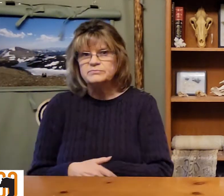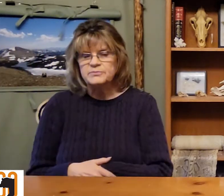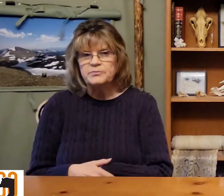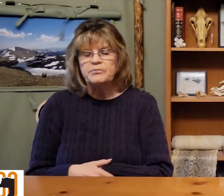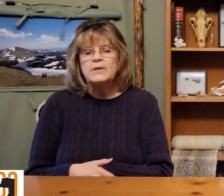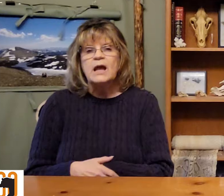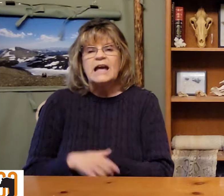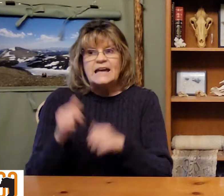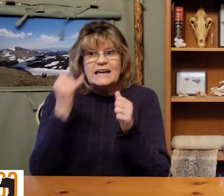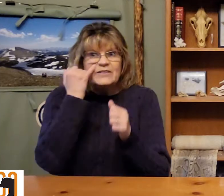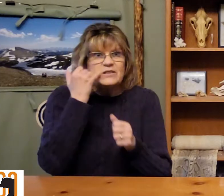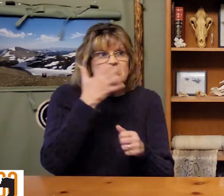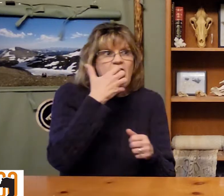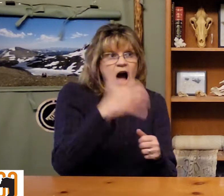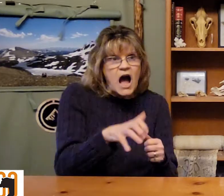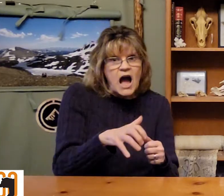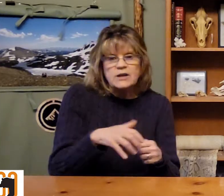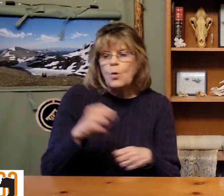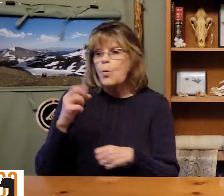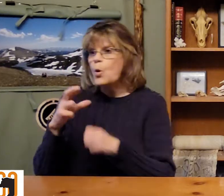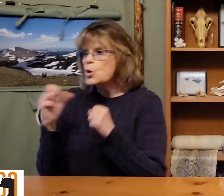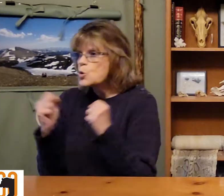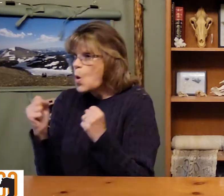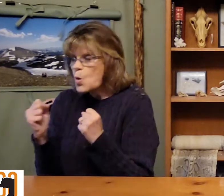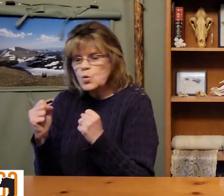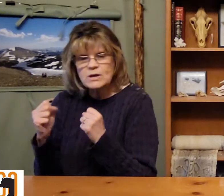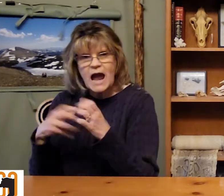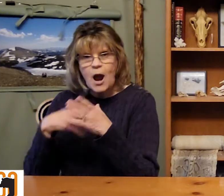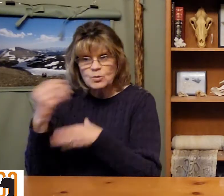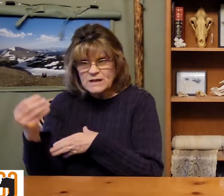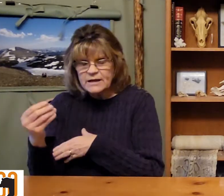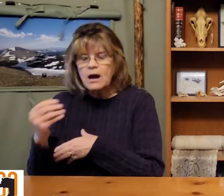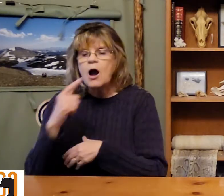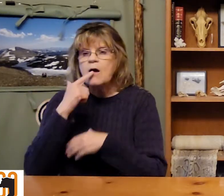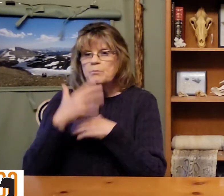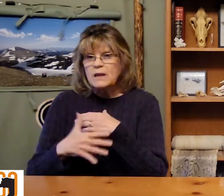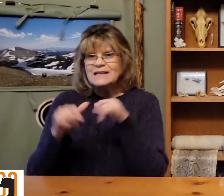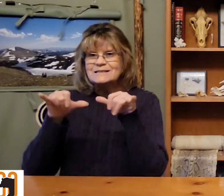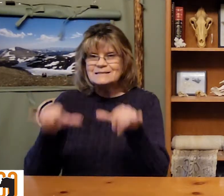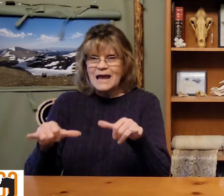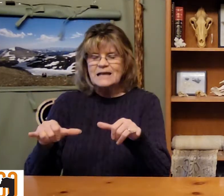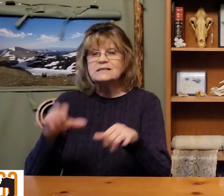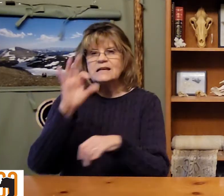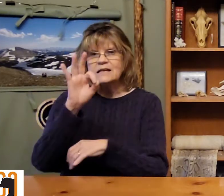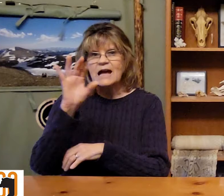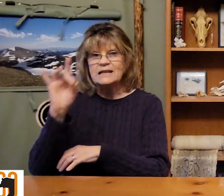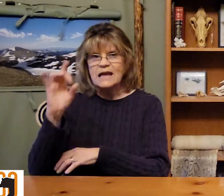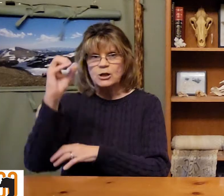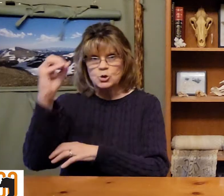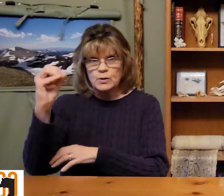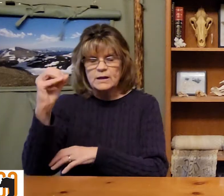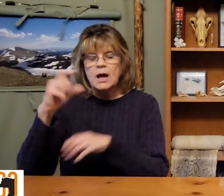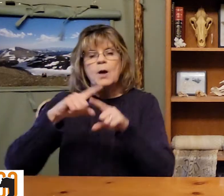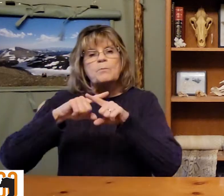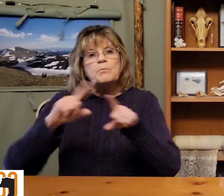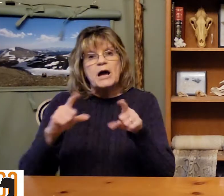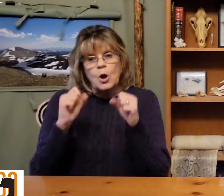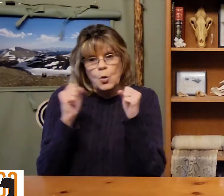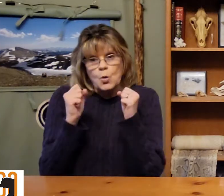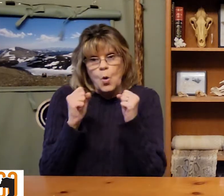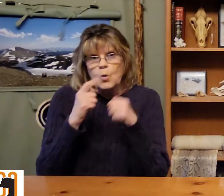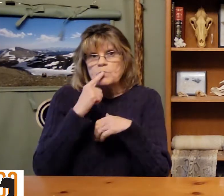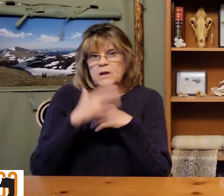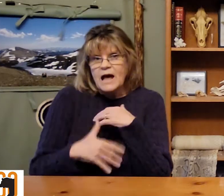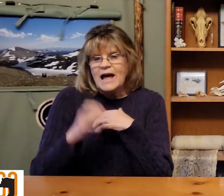If it's hot outside or if it's cold outside, our blood stays at 98 degrees. But a cold-blooded animal, or